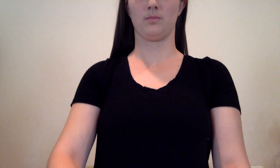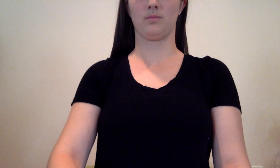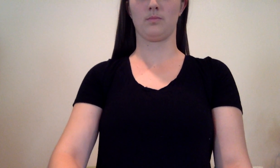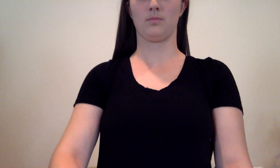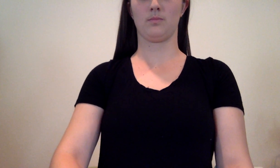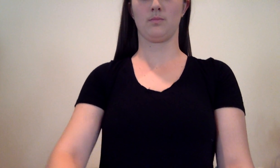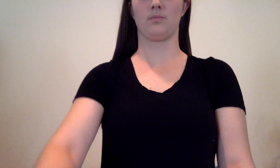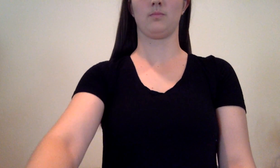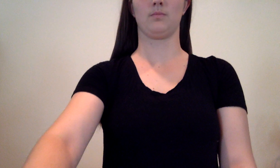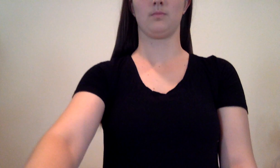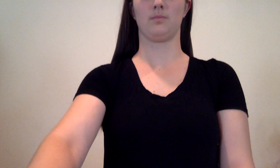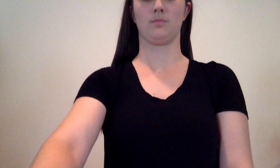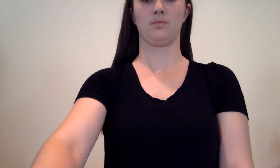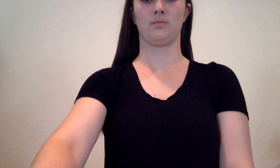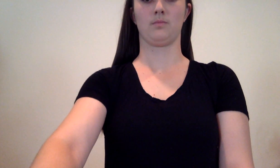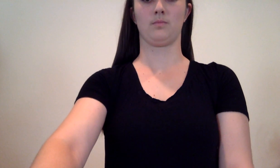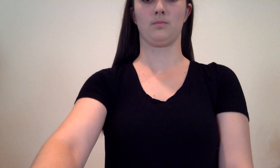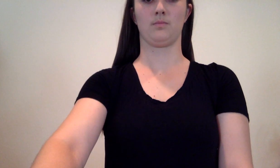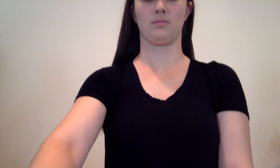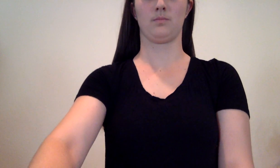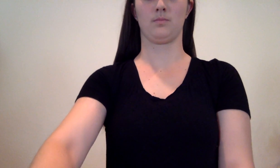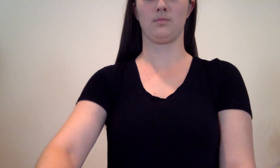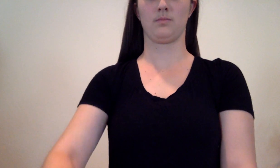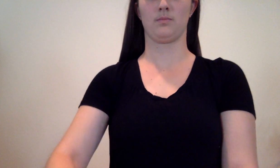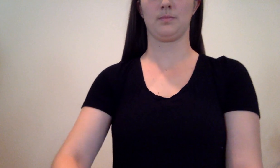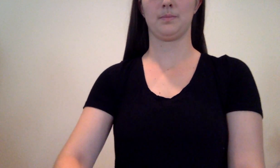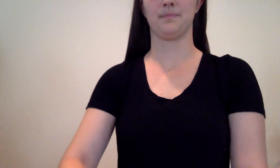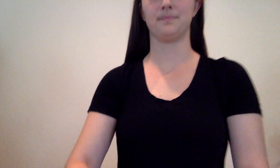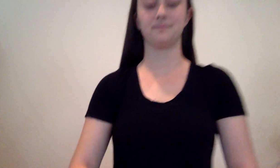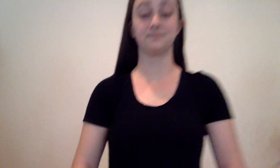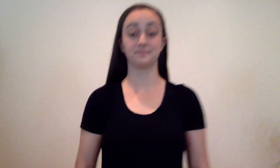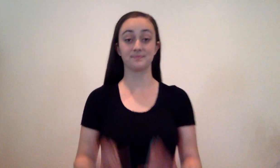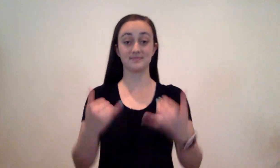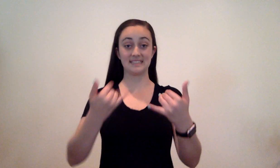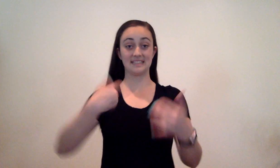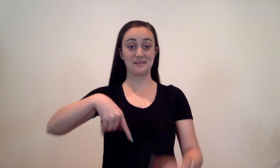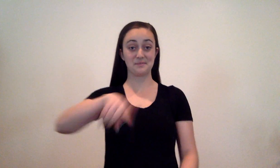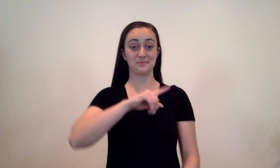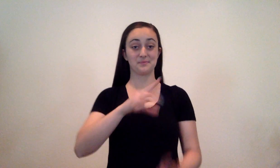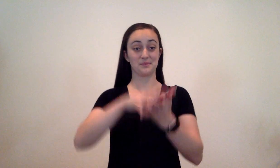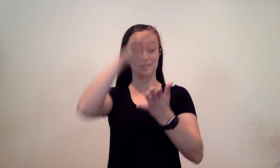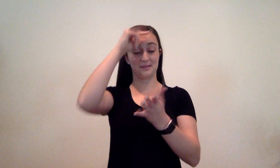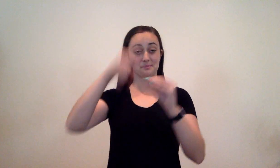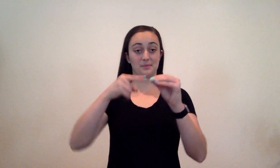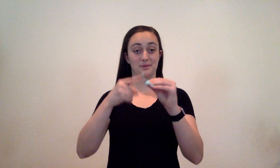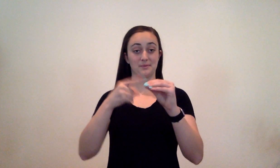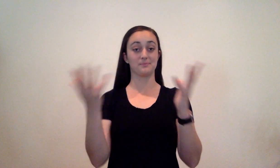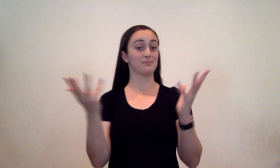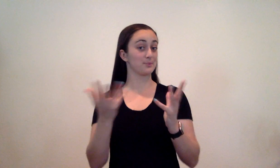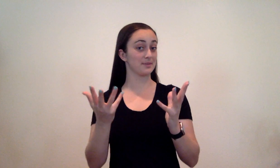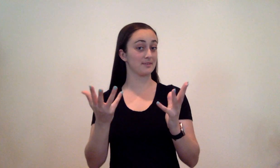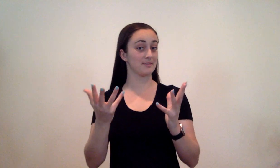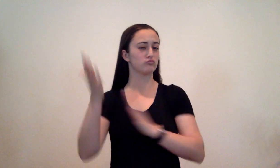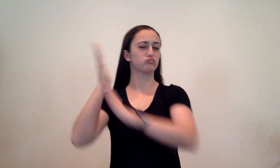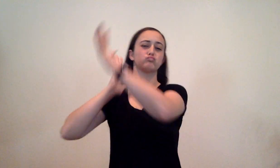as we mentioned earlier, in this video we are going to learn about ancient Greece. Ancient Greece! It's going to be